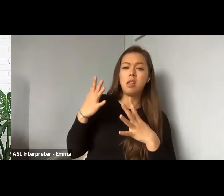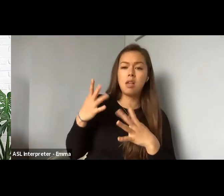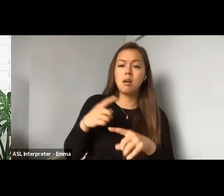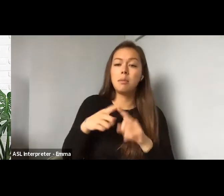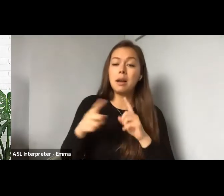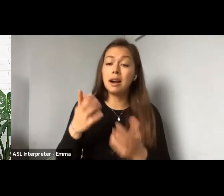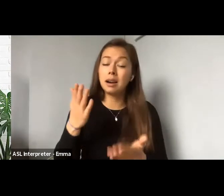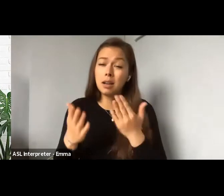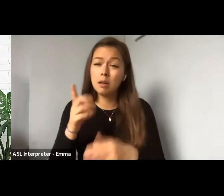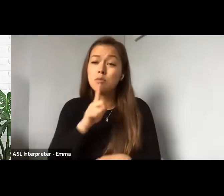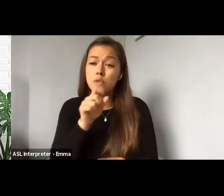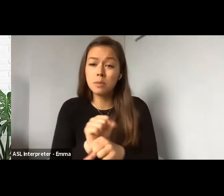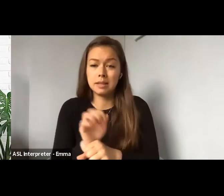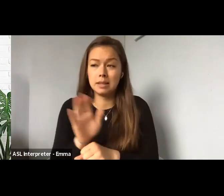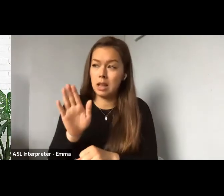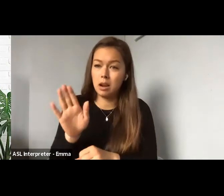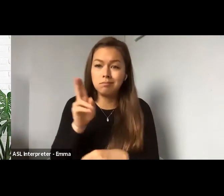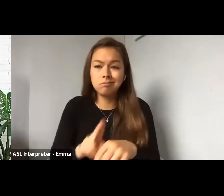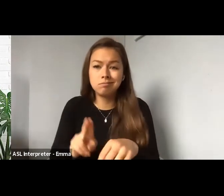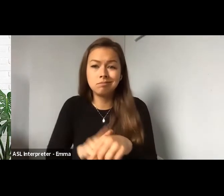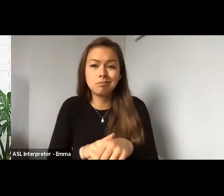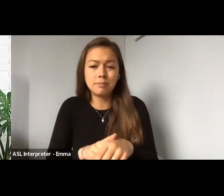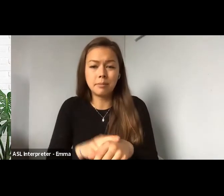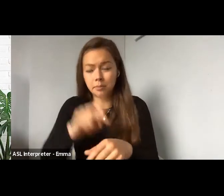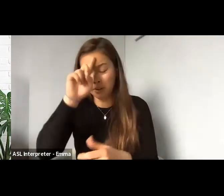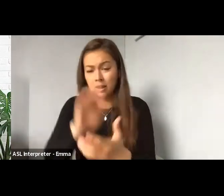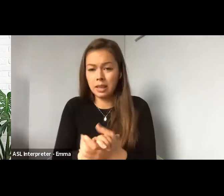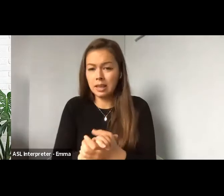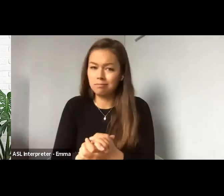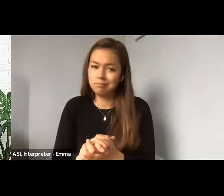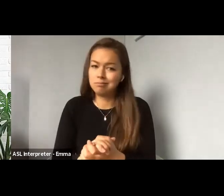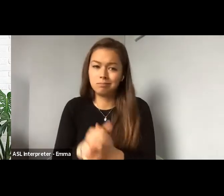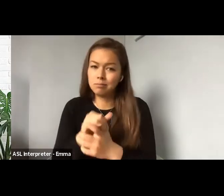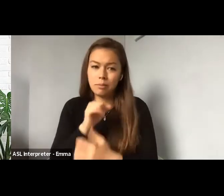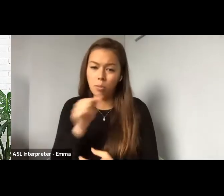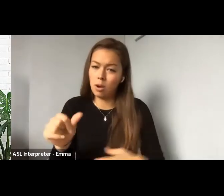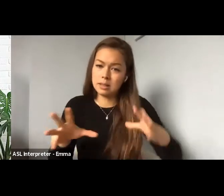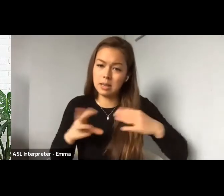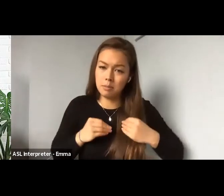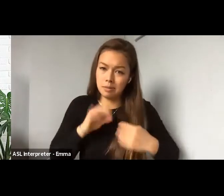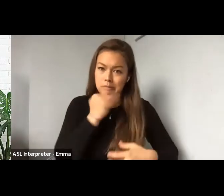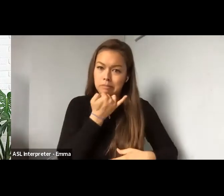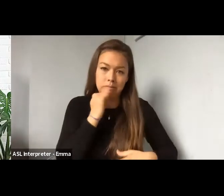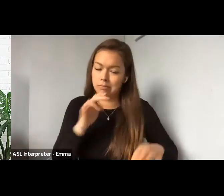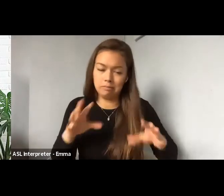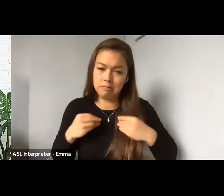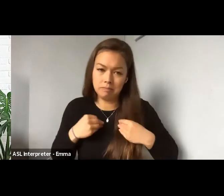whether such behaviors are acceptable or not acceptable.